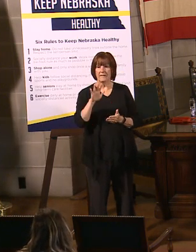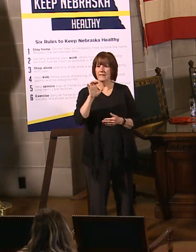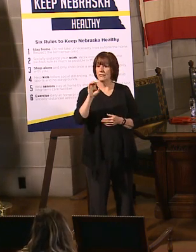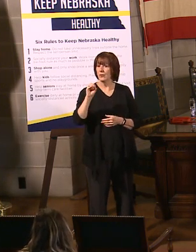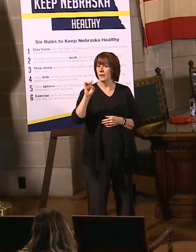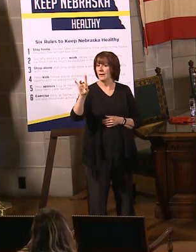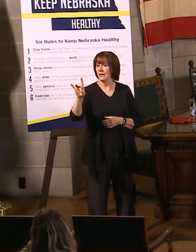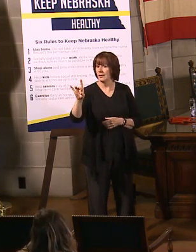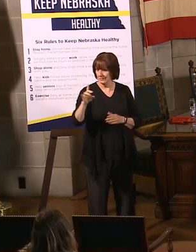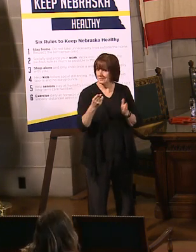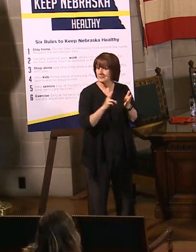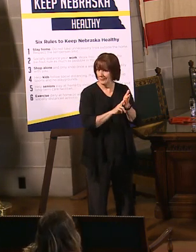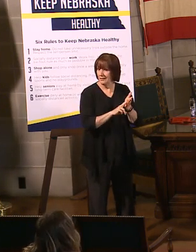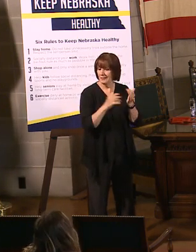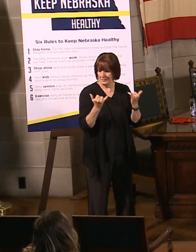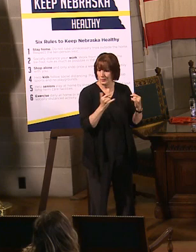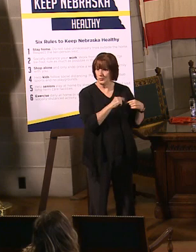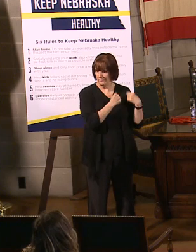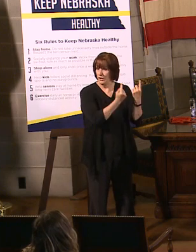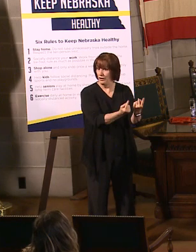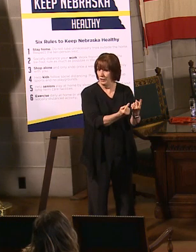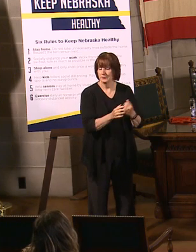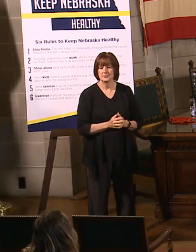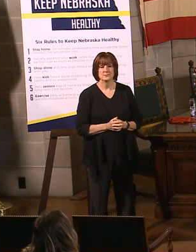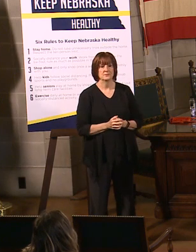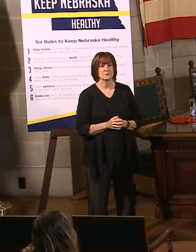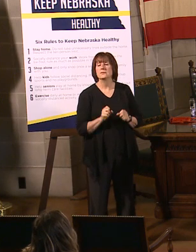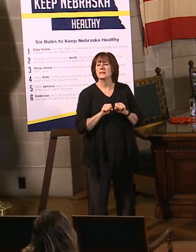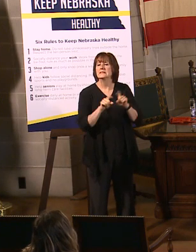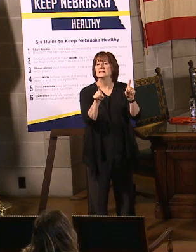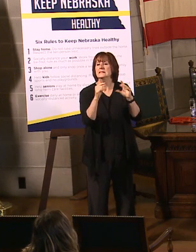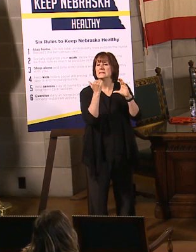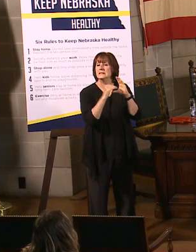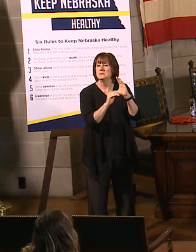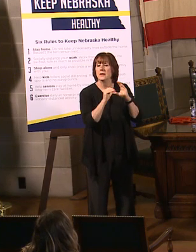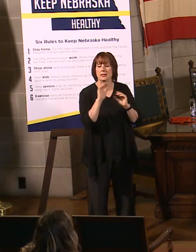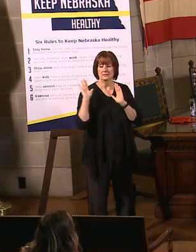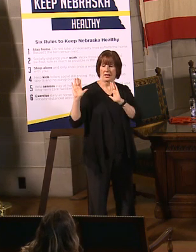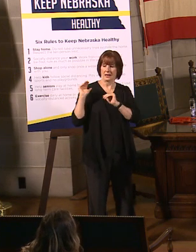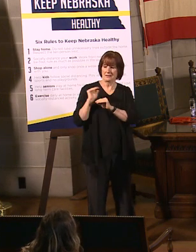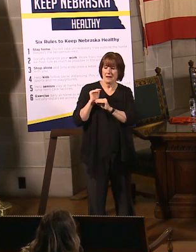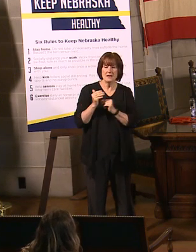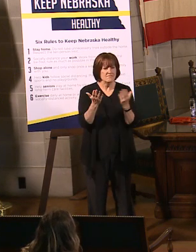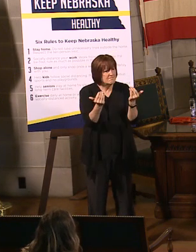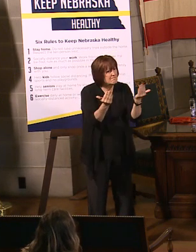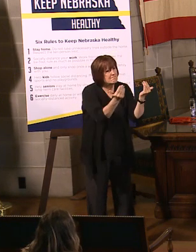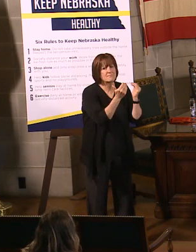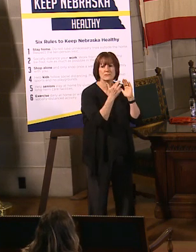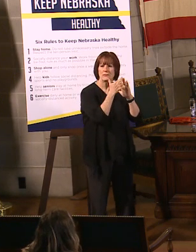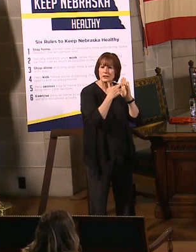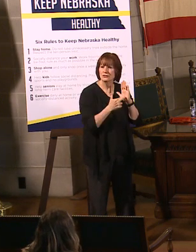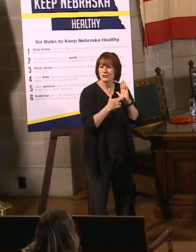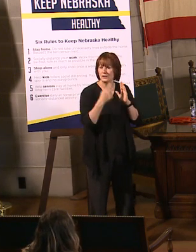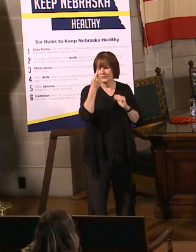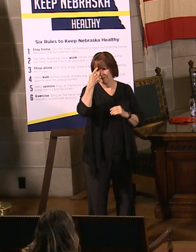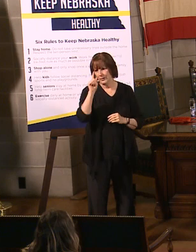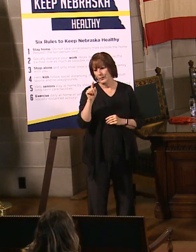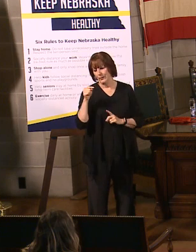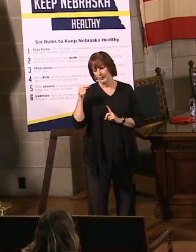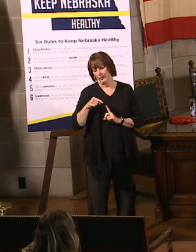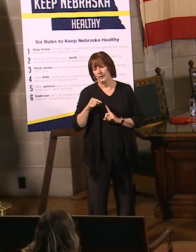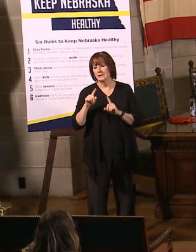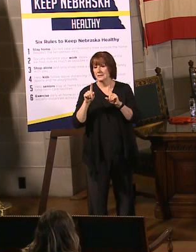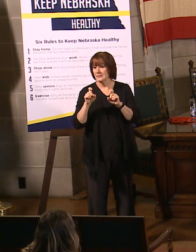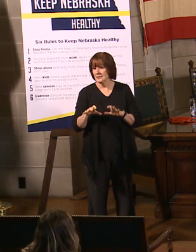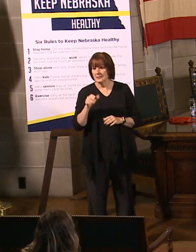123,508 people have signed up for testnebraska.com. We sent out emails Sunday night to get people registered or for the